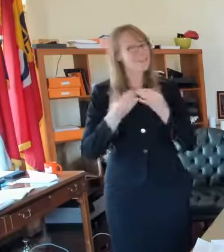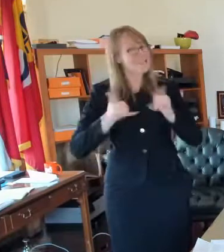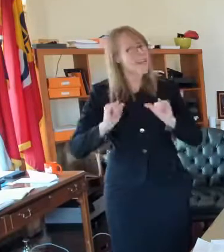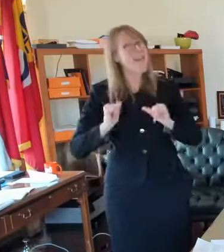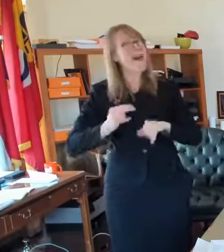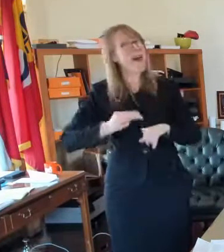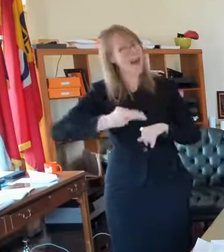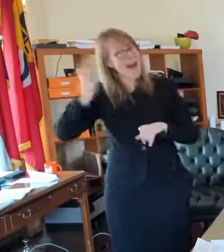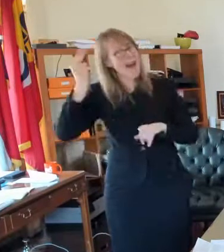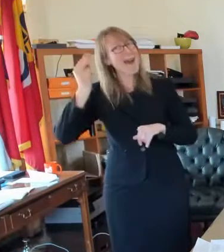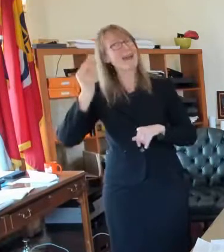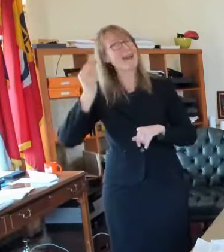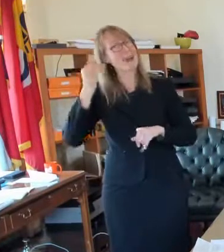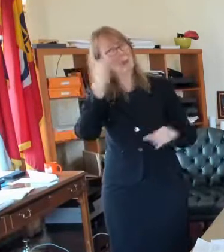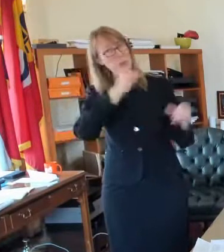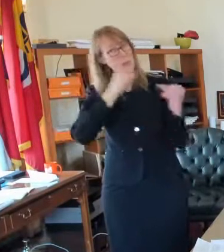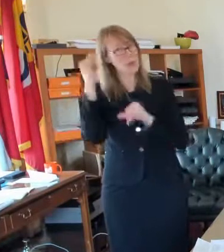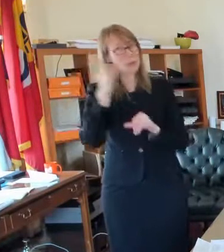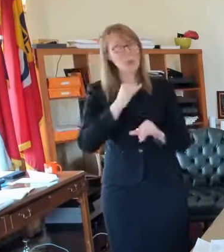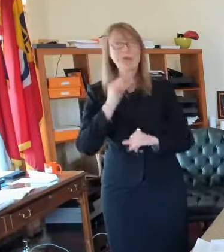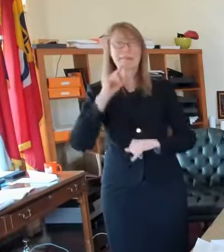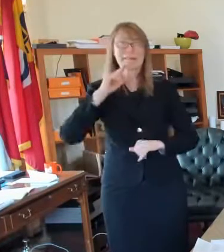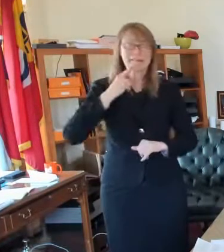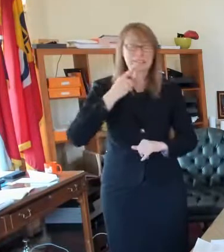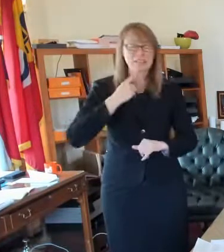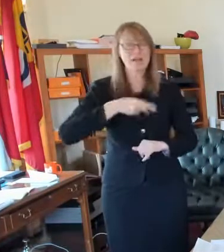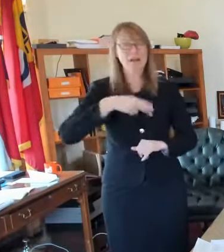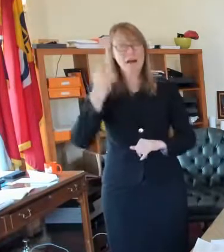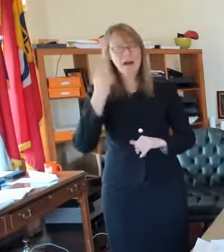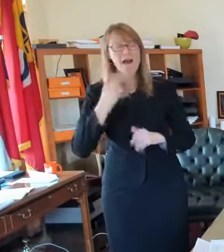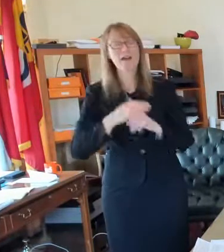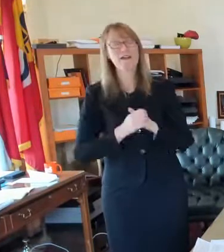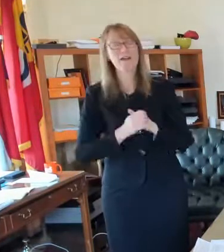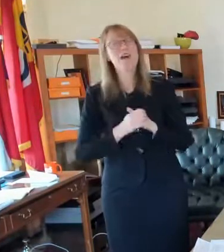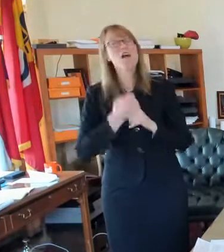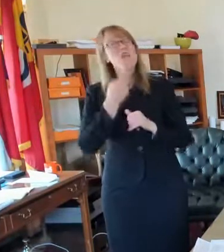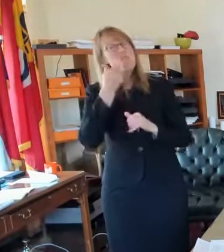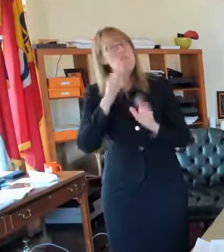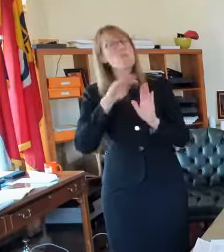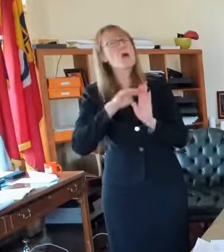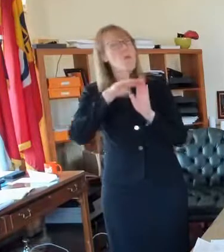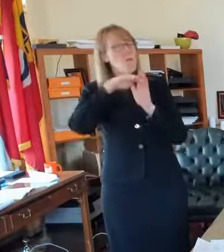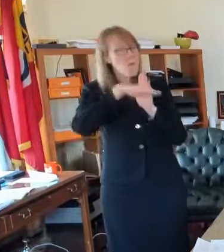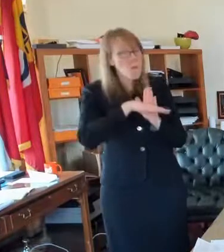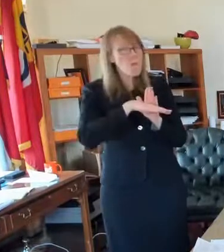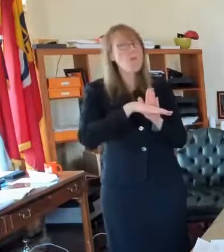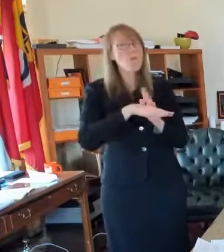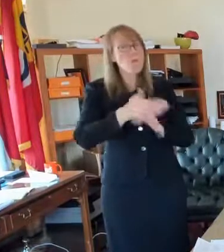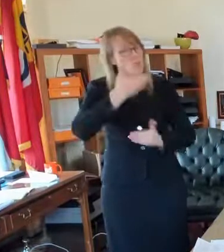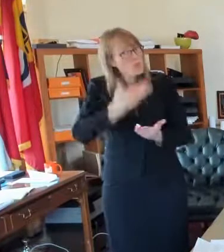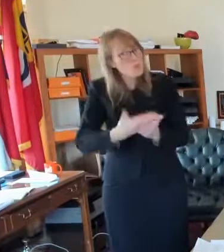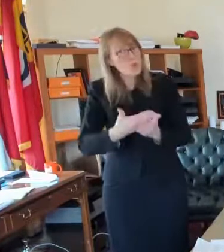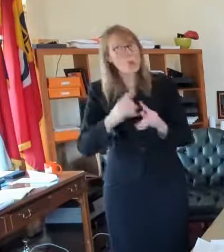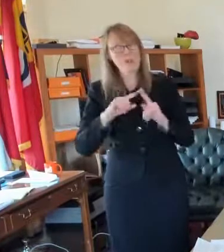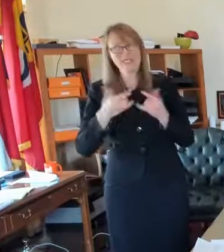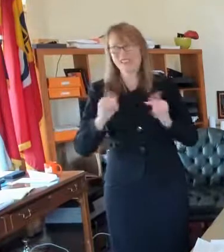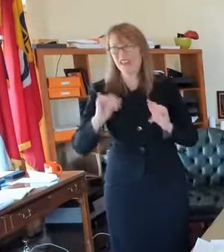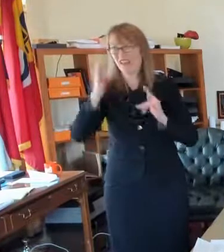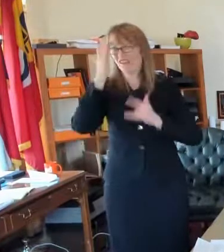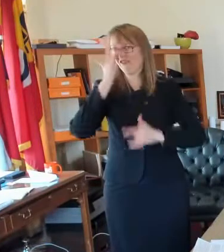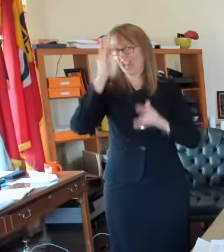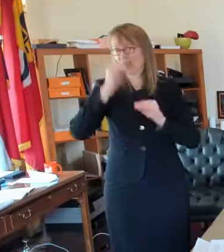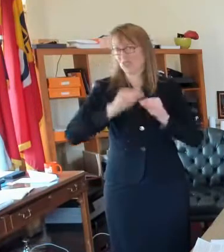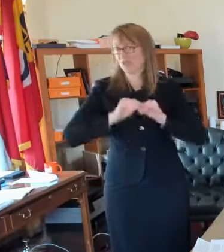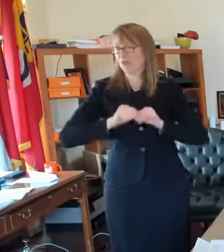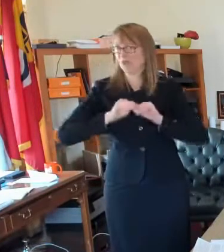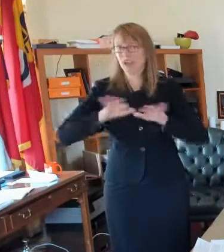this virus is still extremely contagious and spreading in our community. So there is not a date for